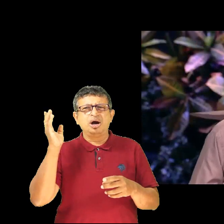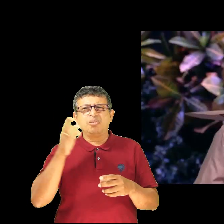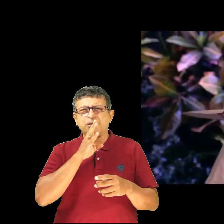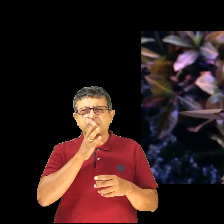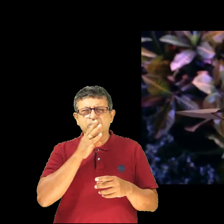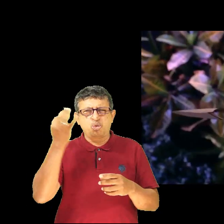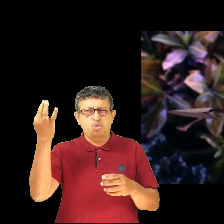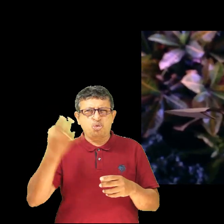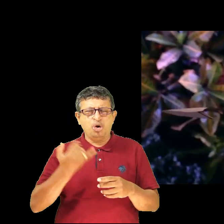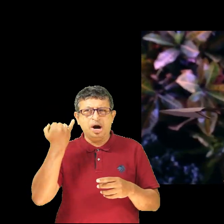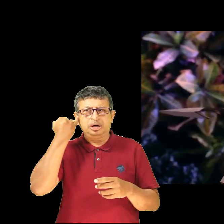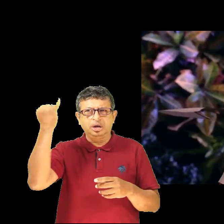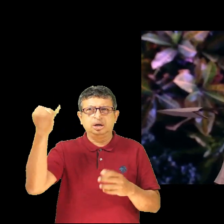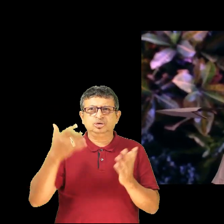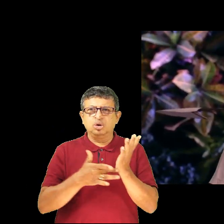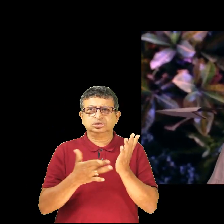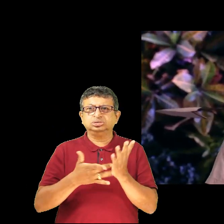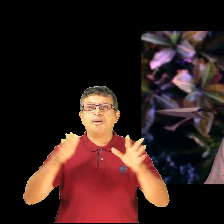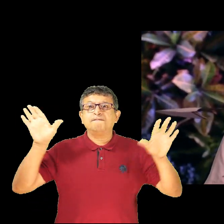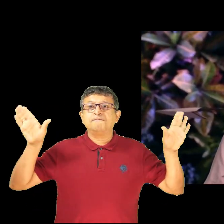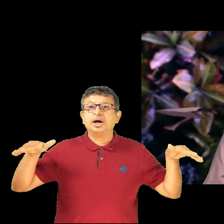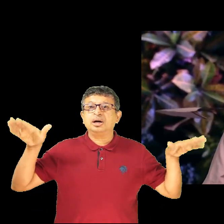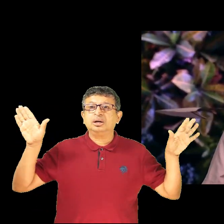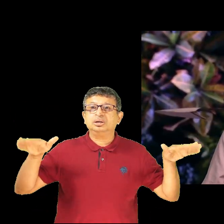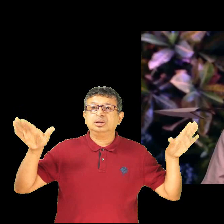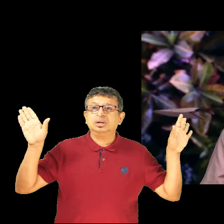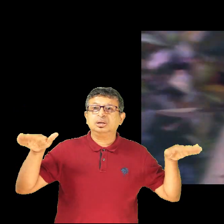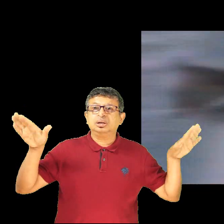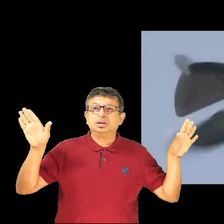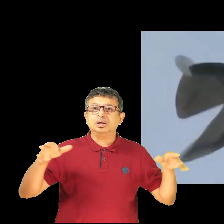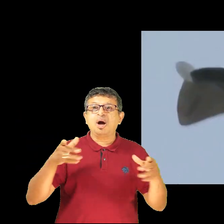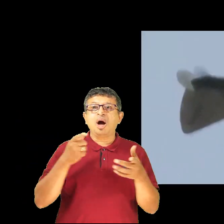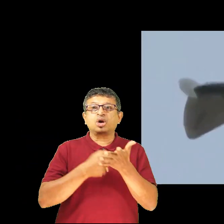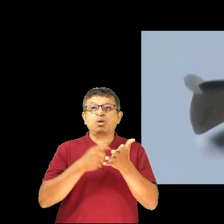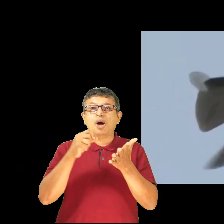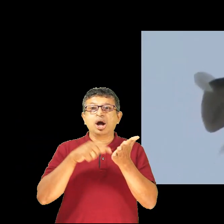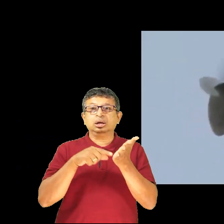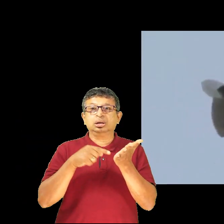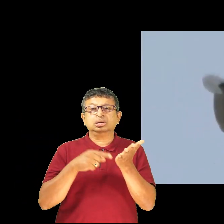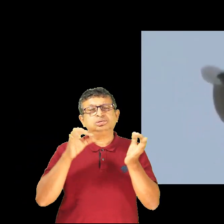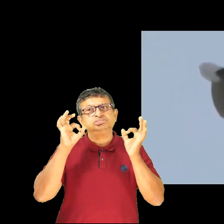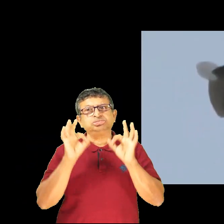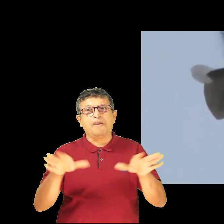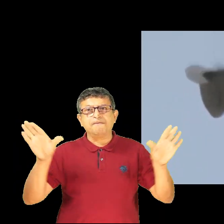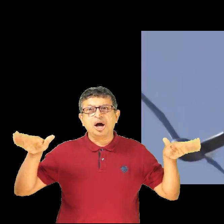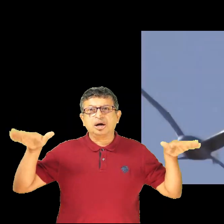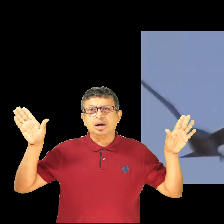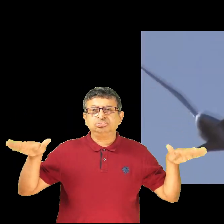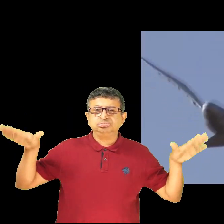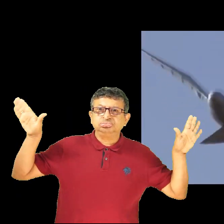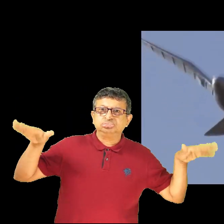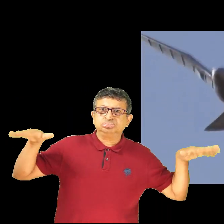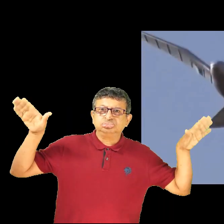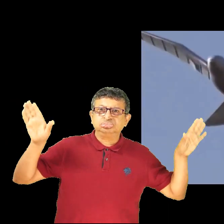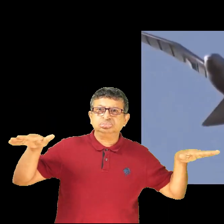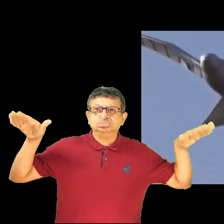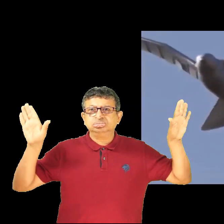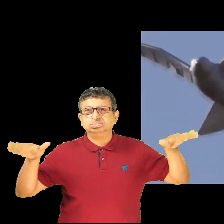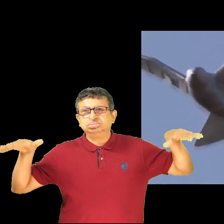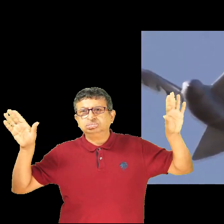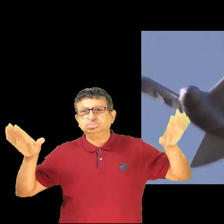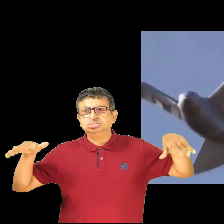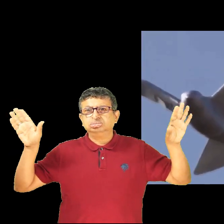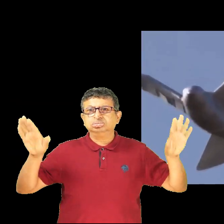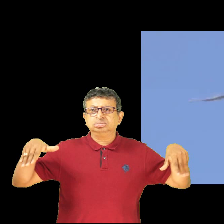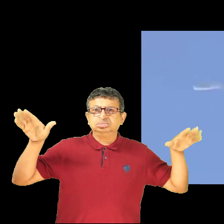on. Maybe we try it once to fly Smart Bird. The Smart Bird is an ornithopter, which is pretty much an aircraft with